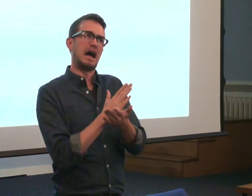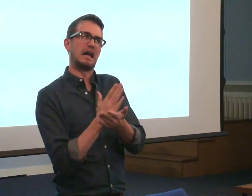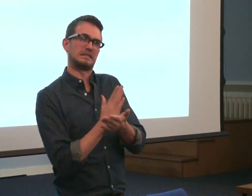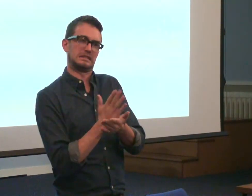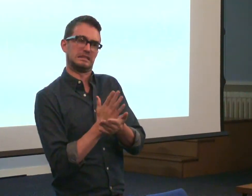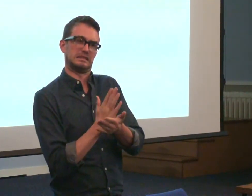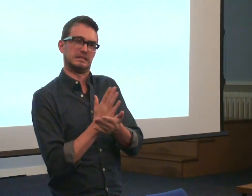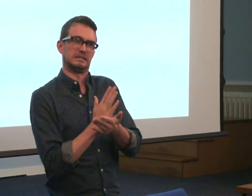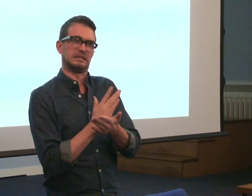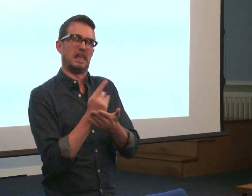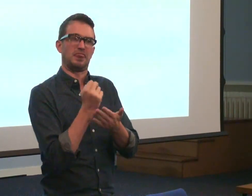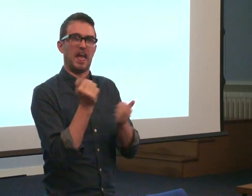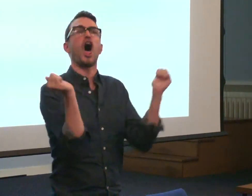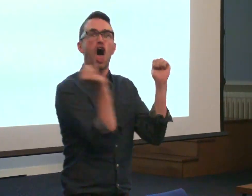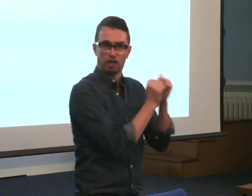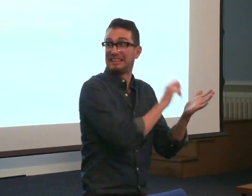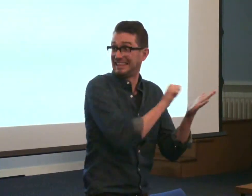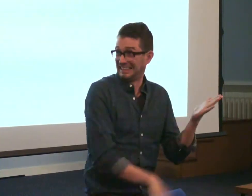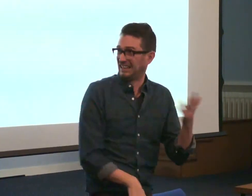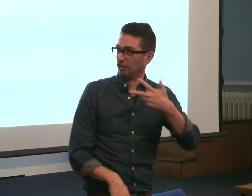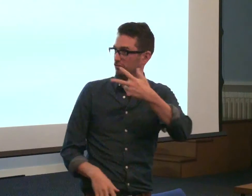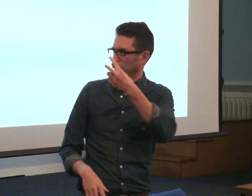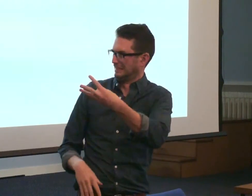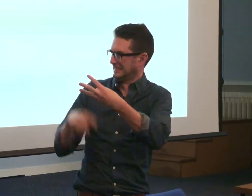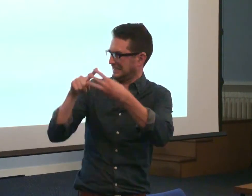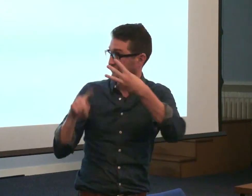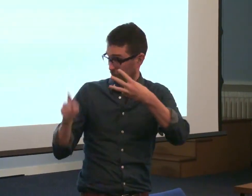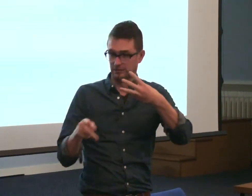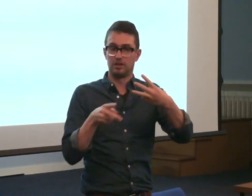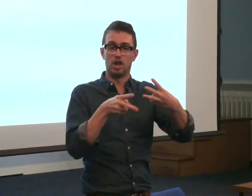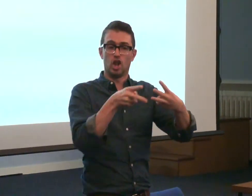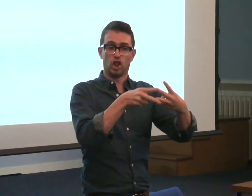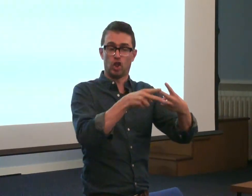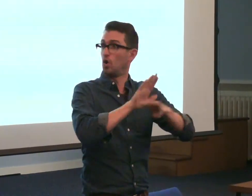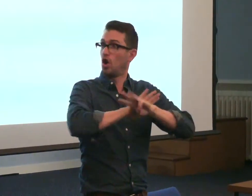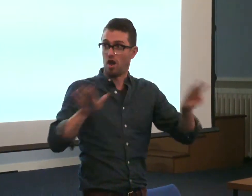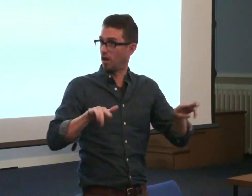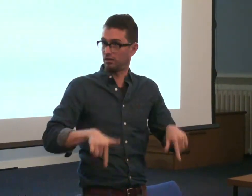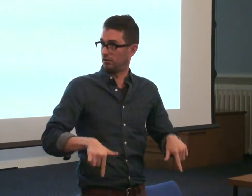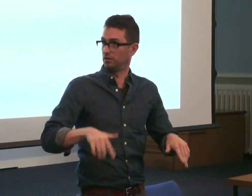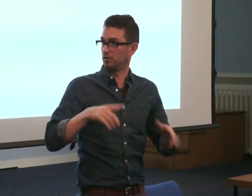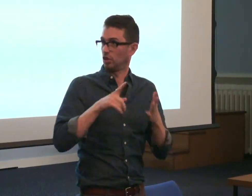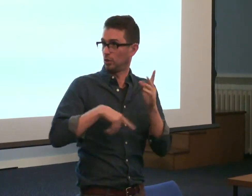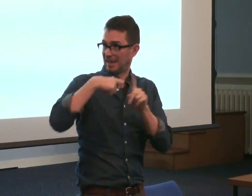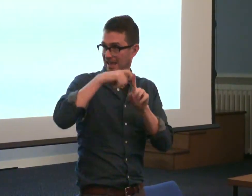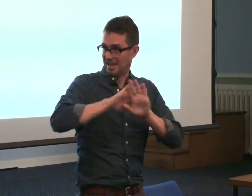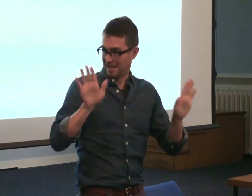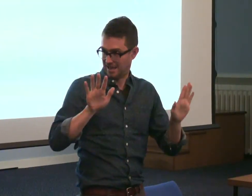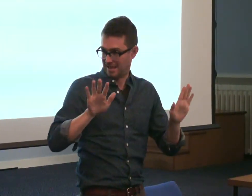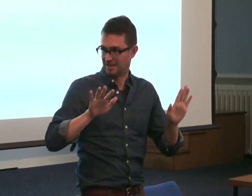there were three people that previously had been unsure in response to that particular statement, and then they changed